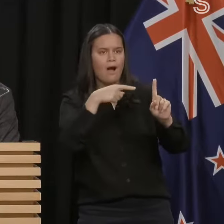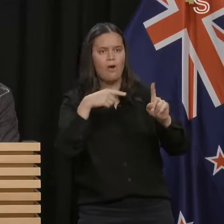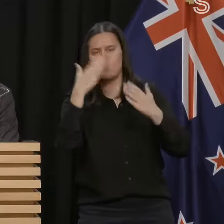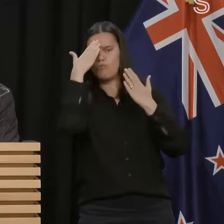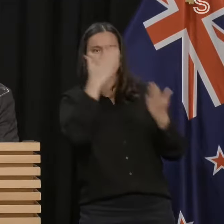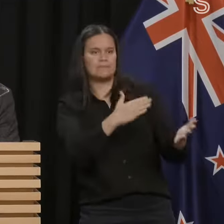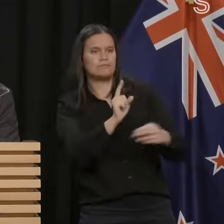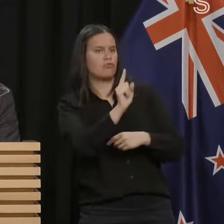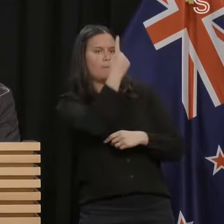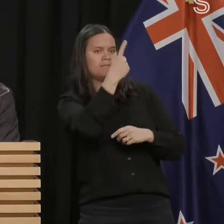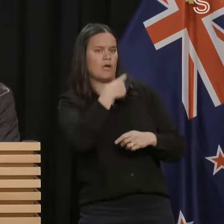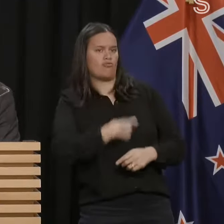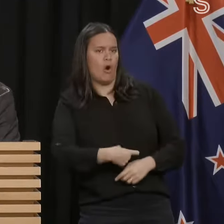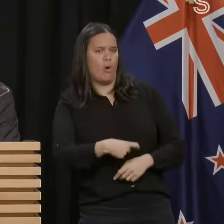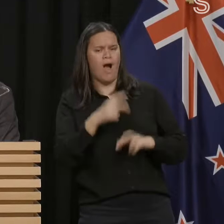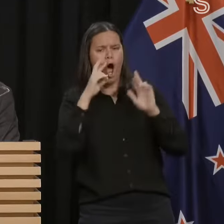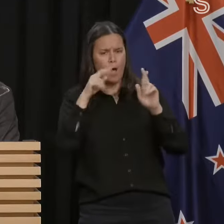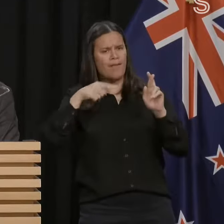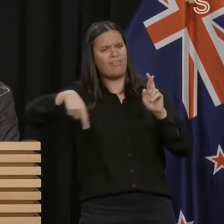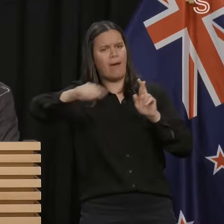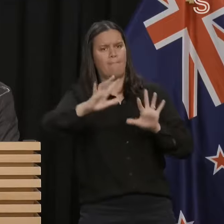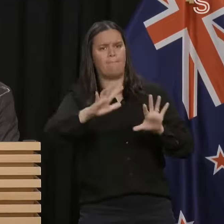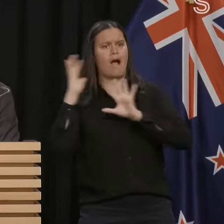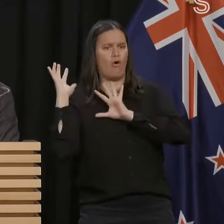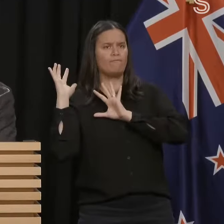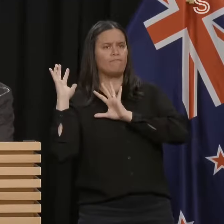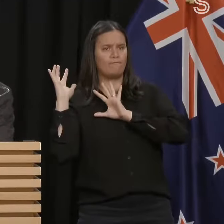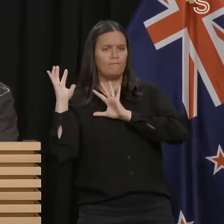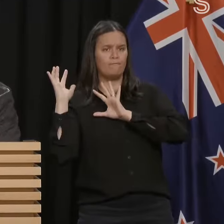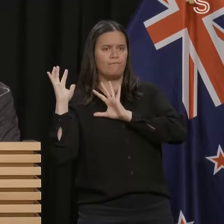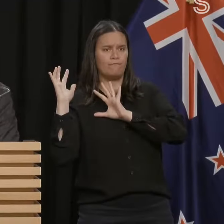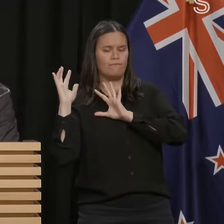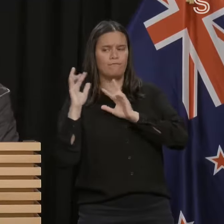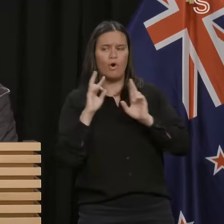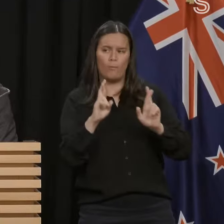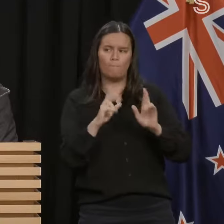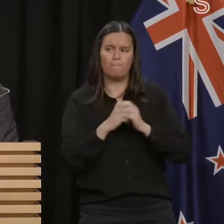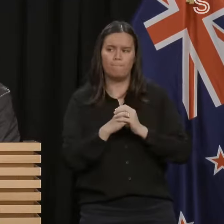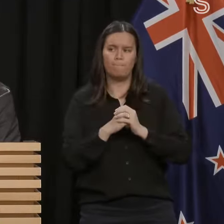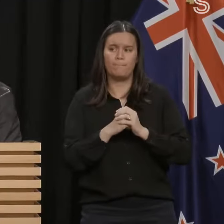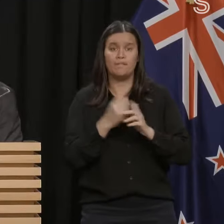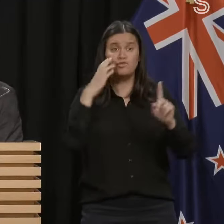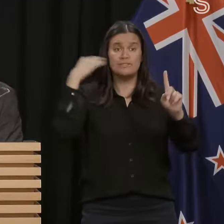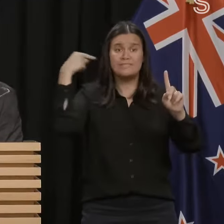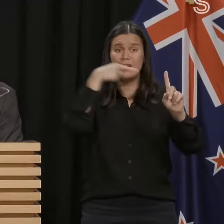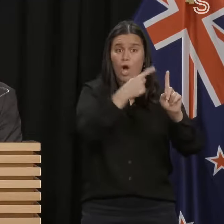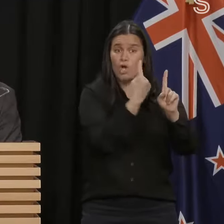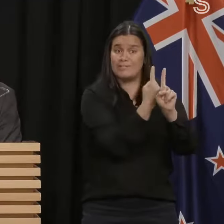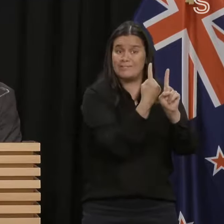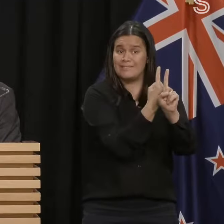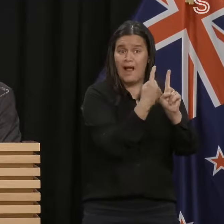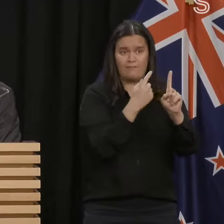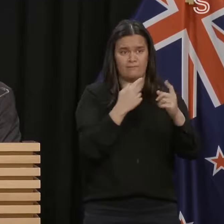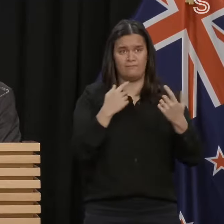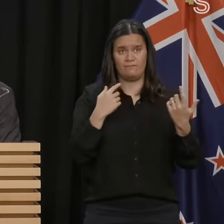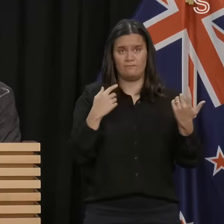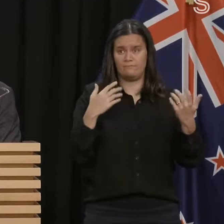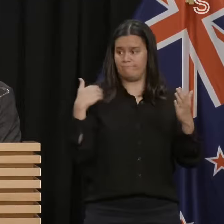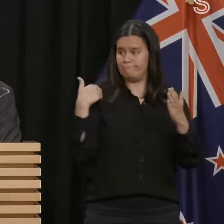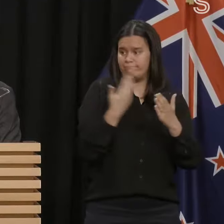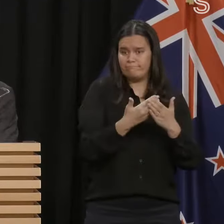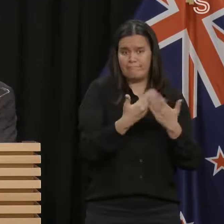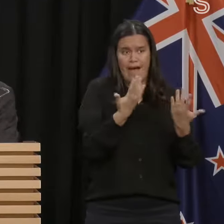I would hope that they would back off now as well. I don't know how she's found things in the last couple of weeks.